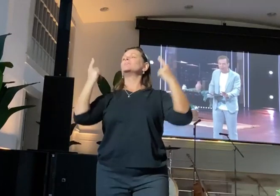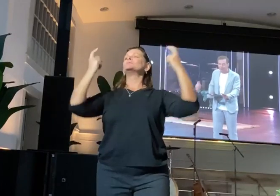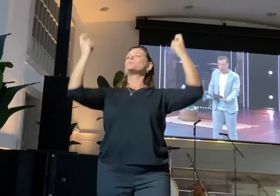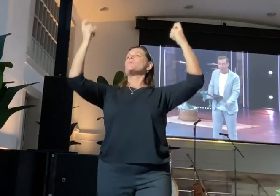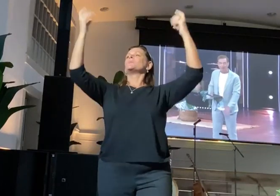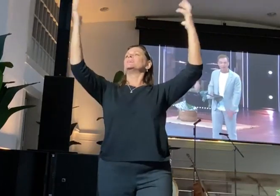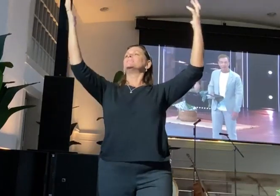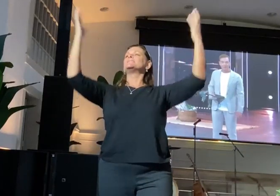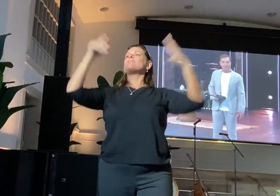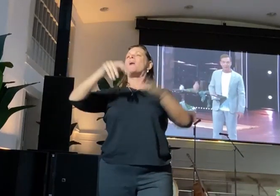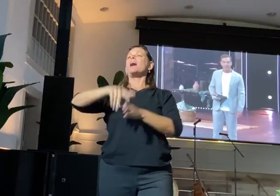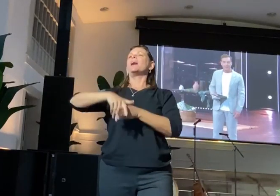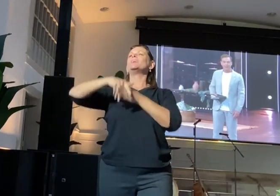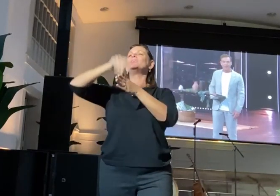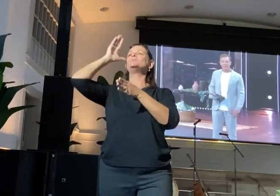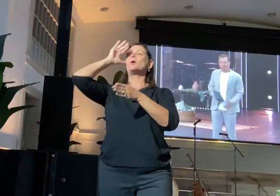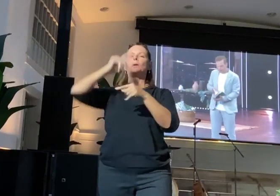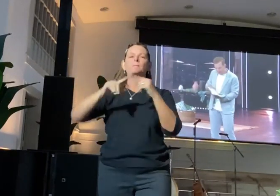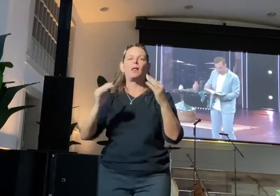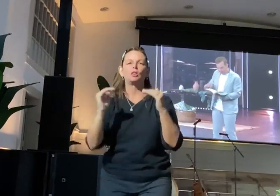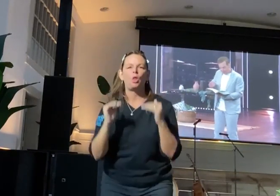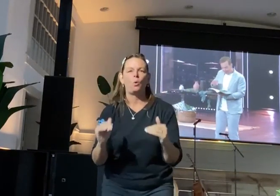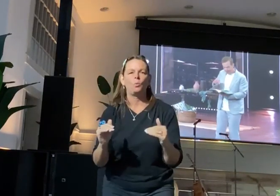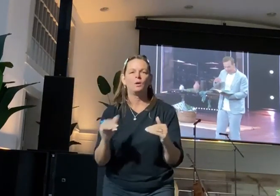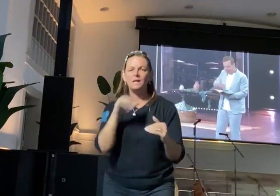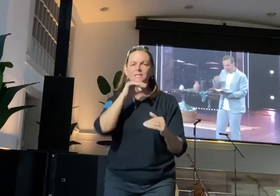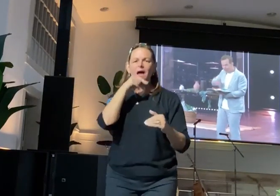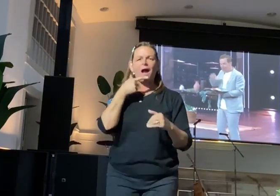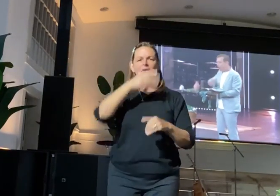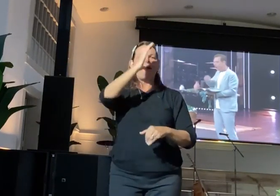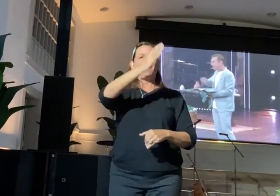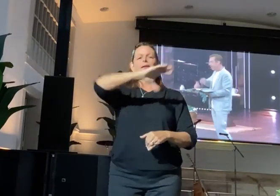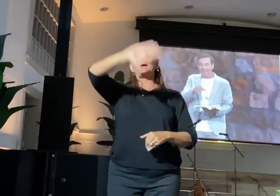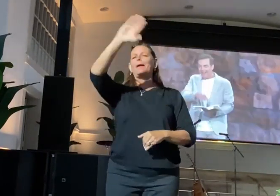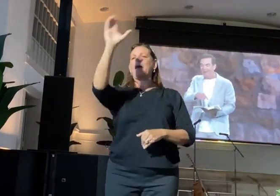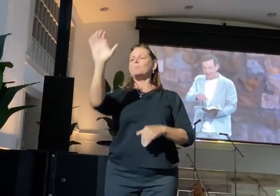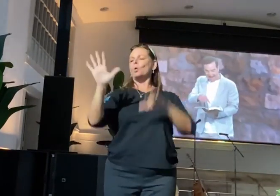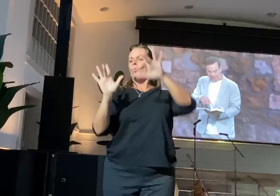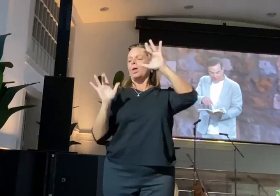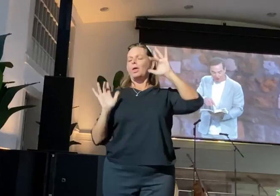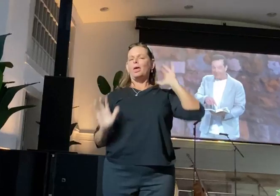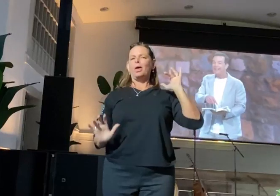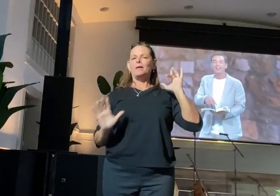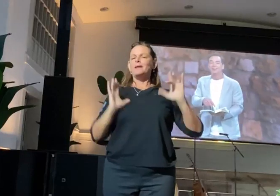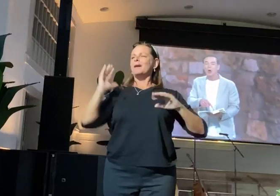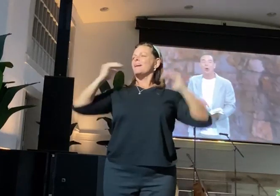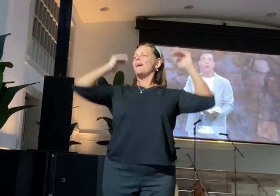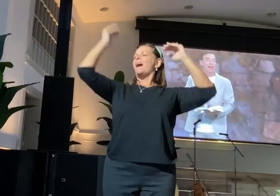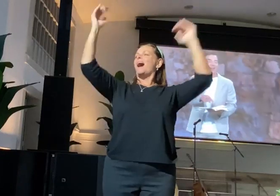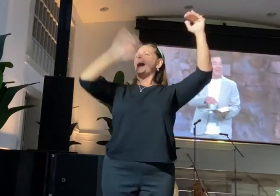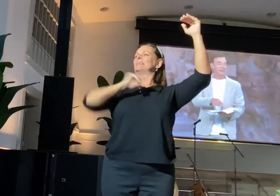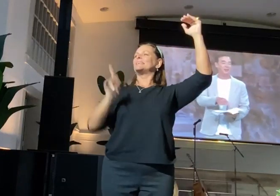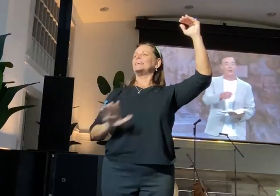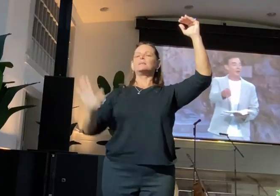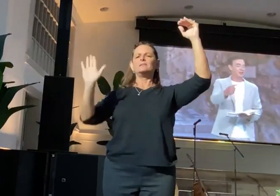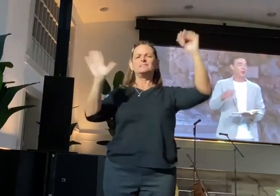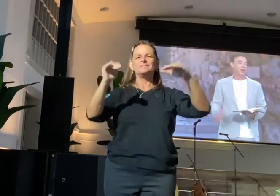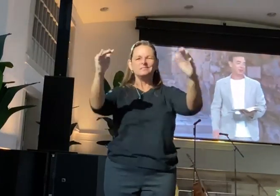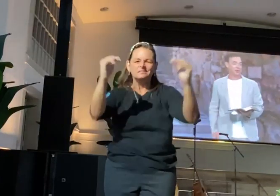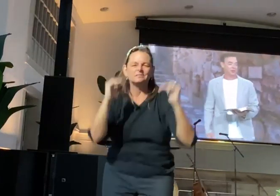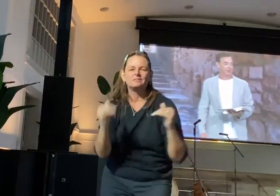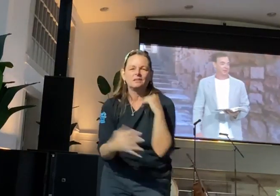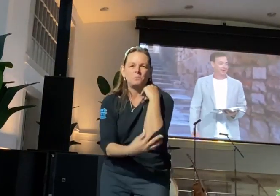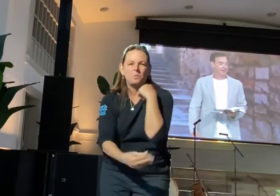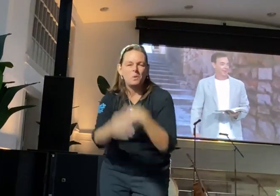back of a donkey. So we don't even know this man's name that gave the donkey. He gets no recognition for